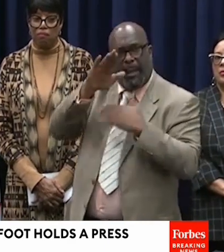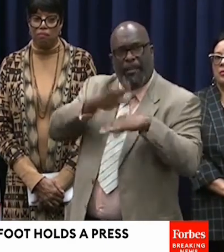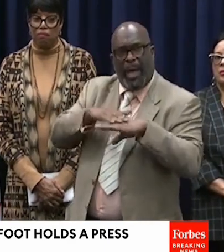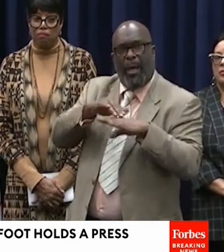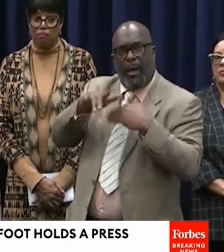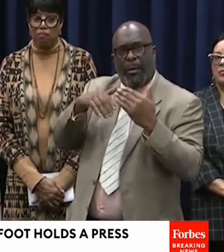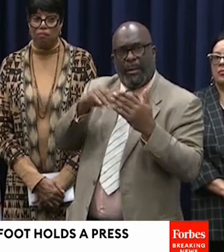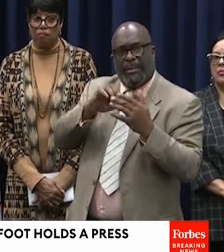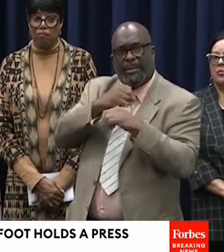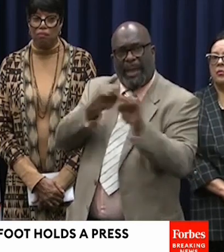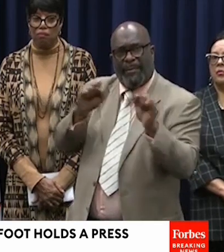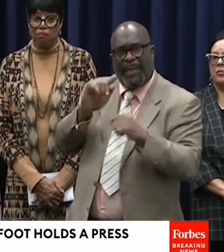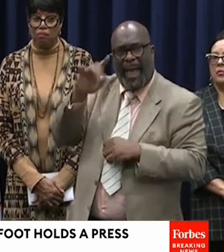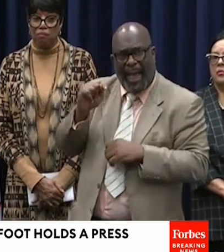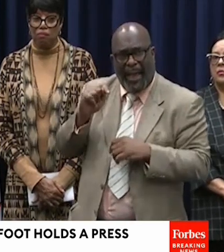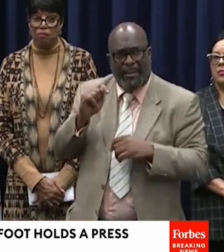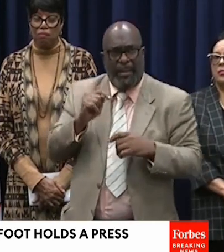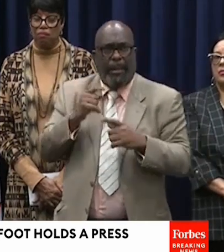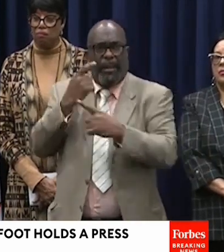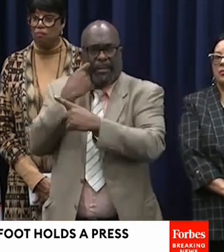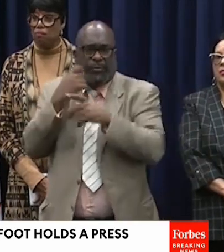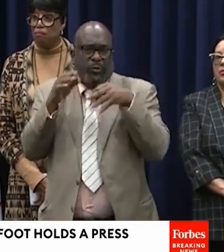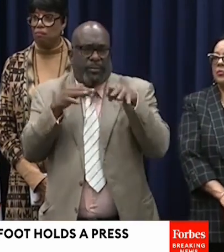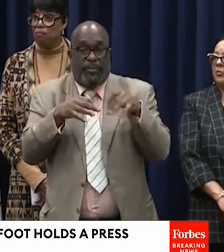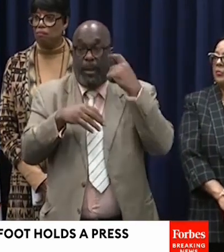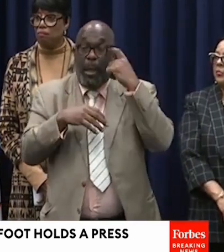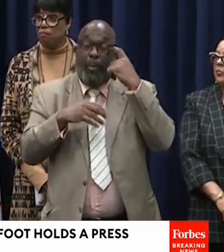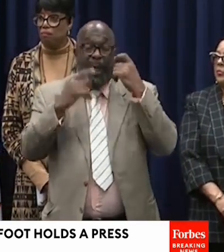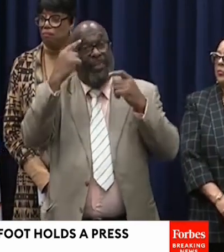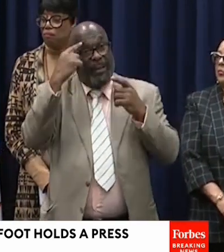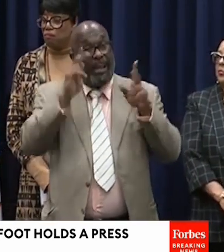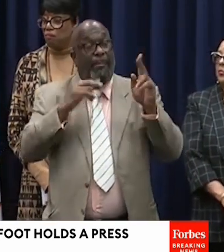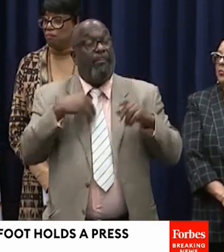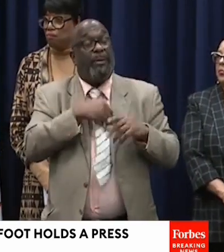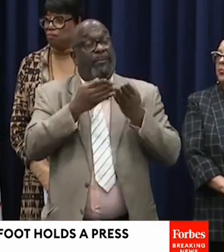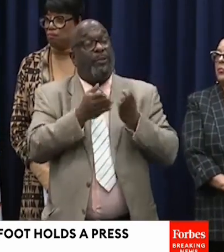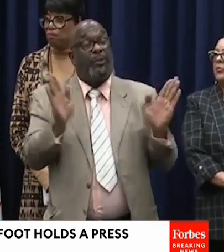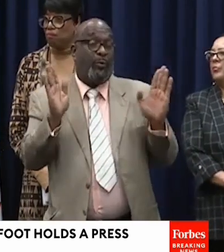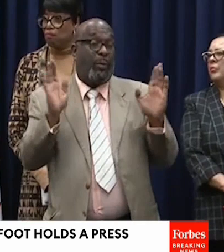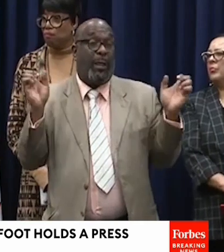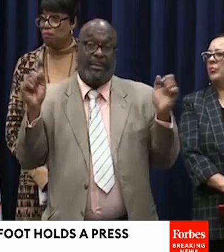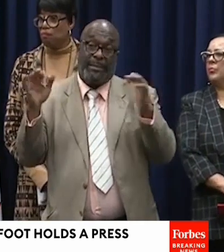into amending it given the dynamic you just described? Well, I think that members of the General Assembly, particularly